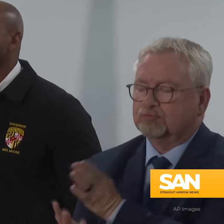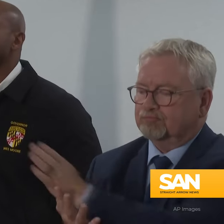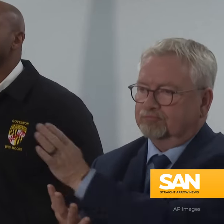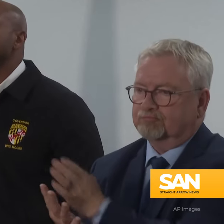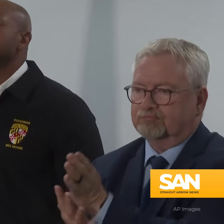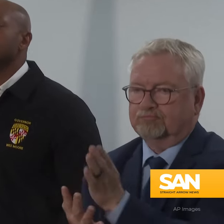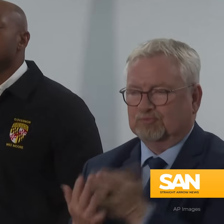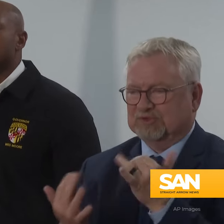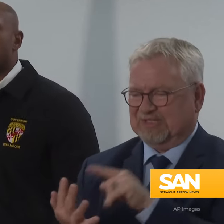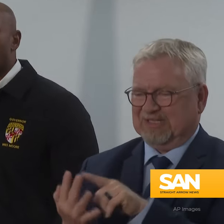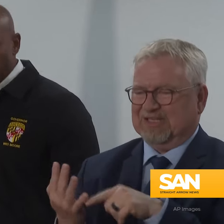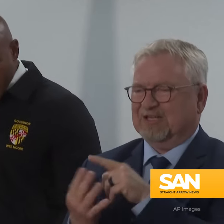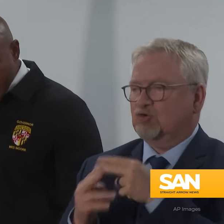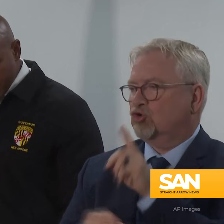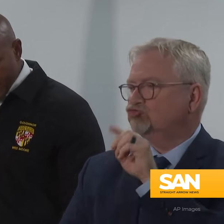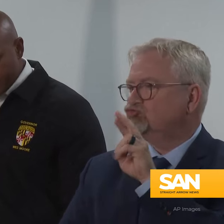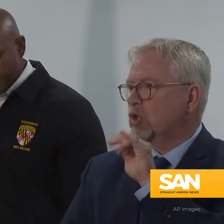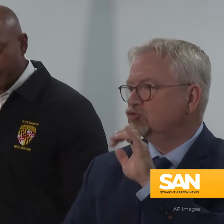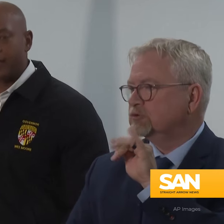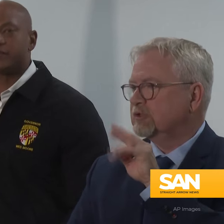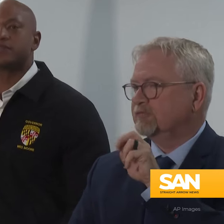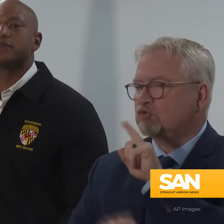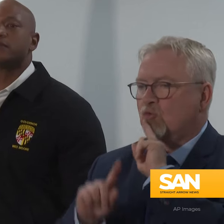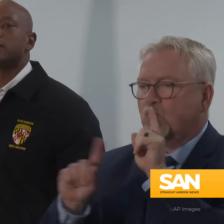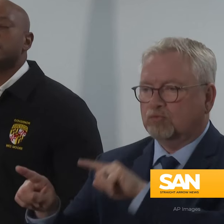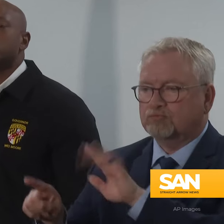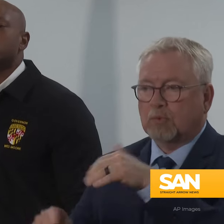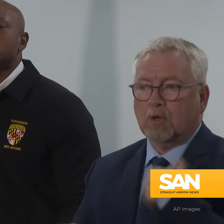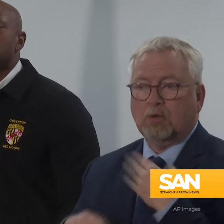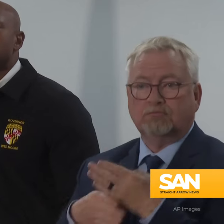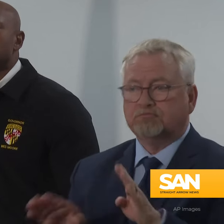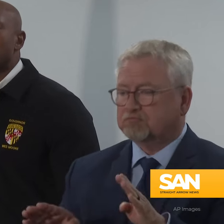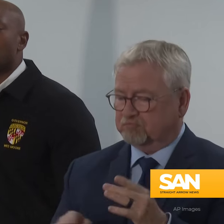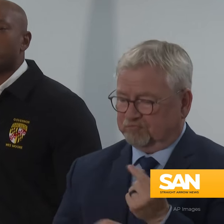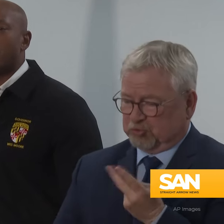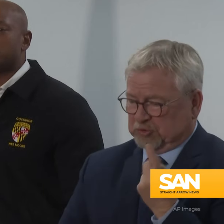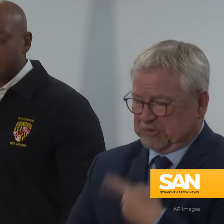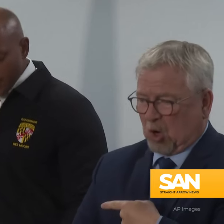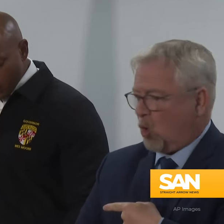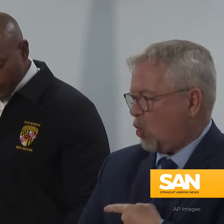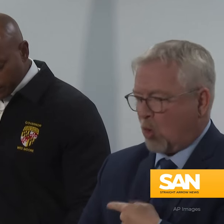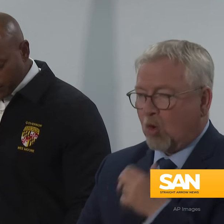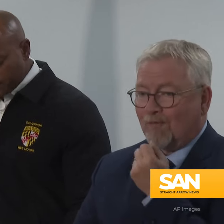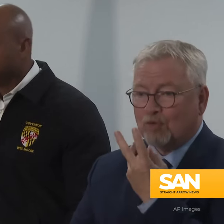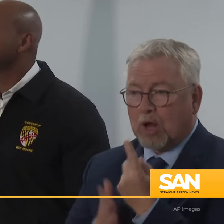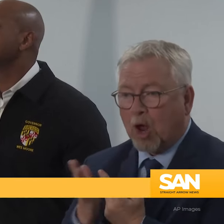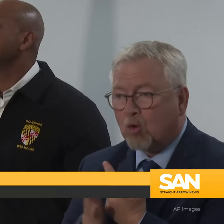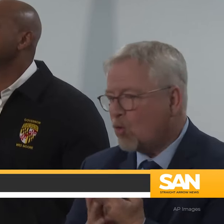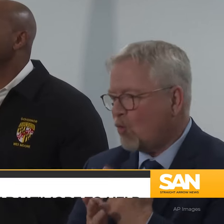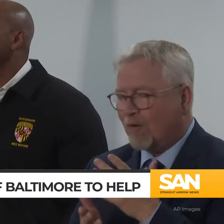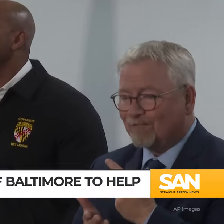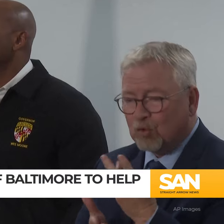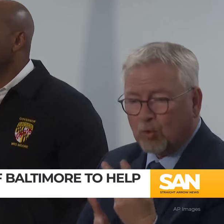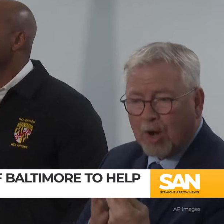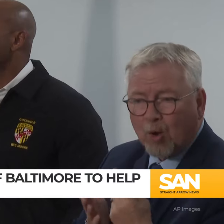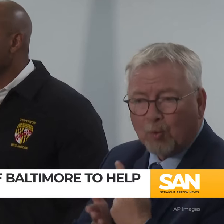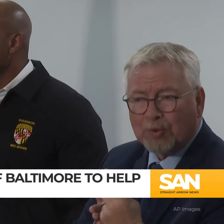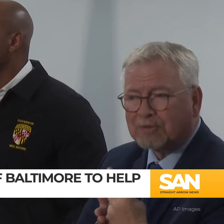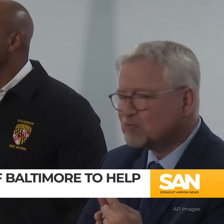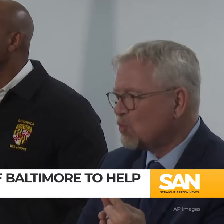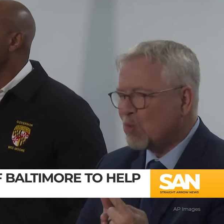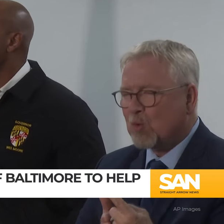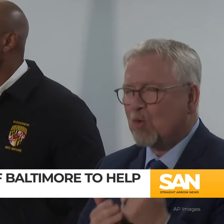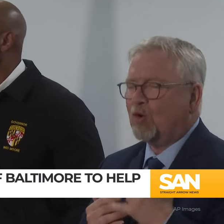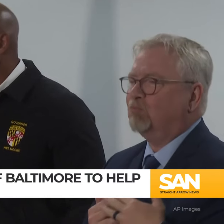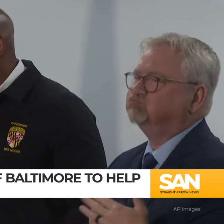hours. This work will not take days. This work will not just take weeks. We have a